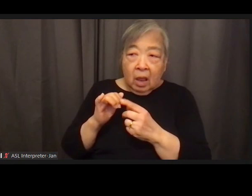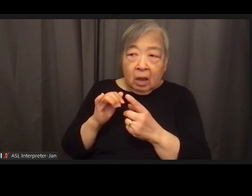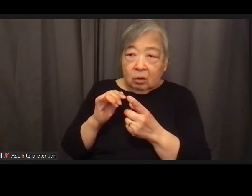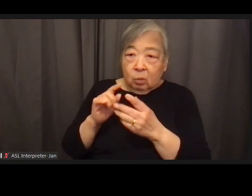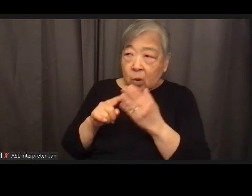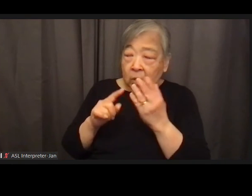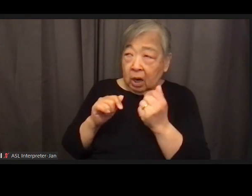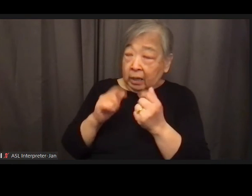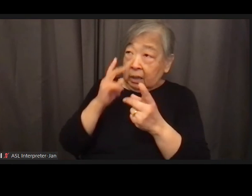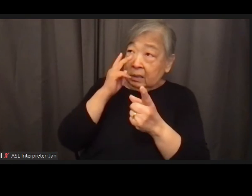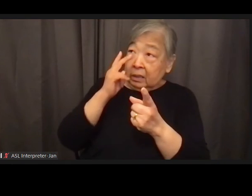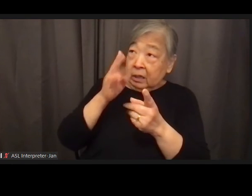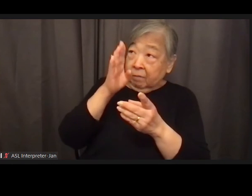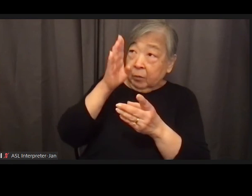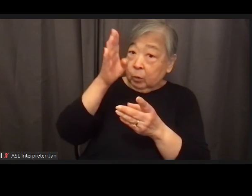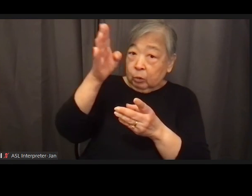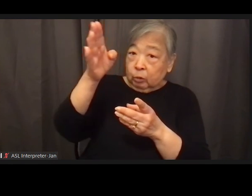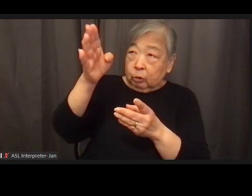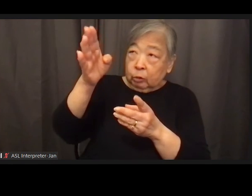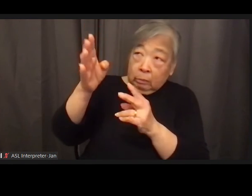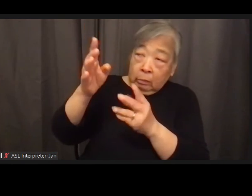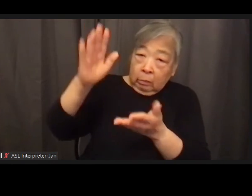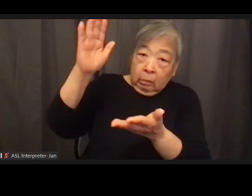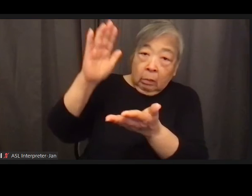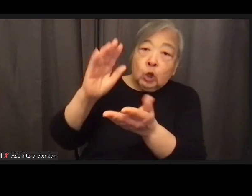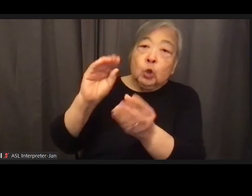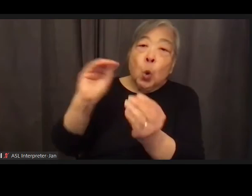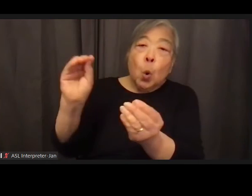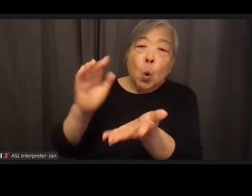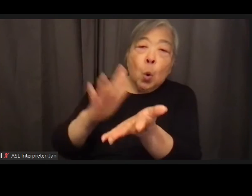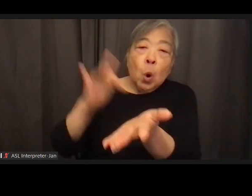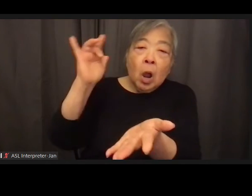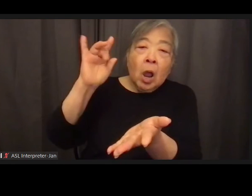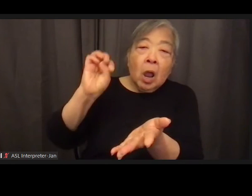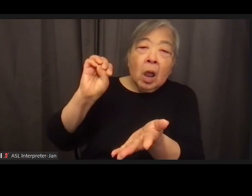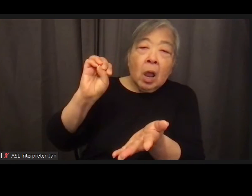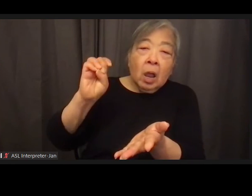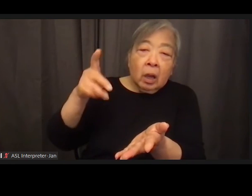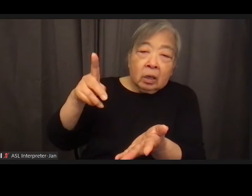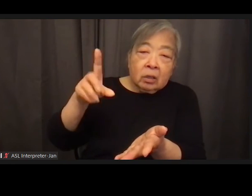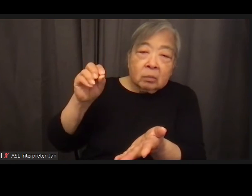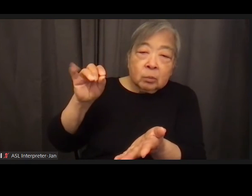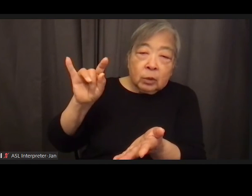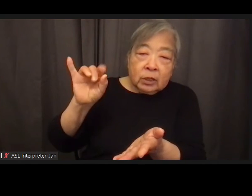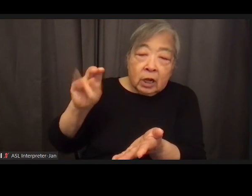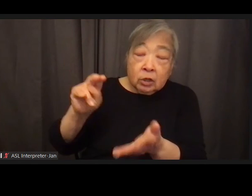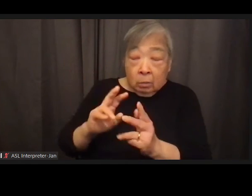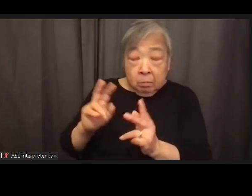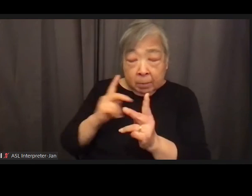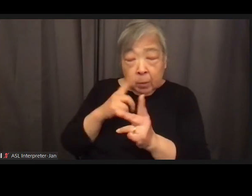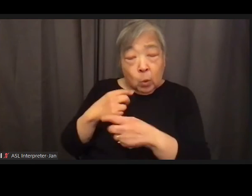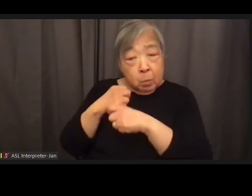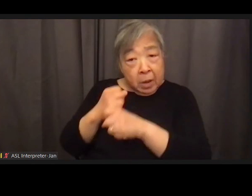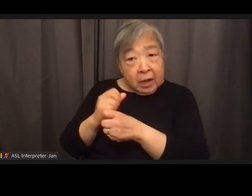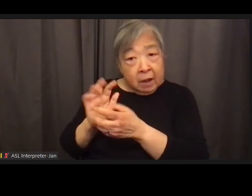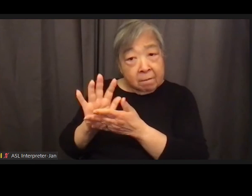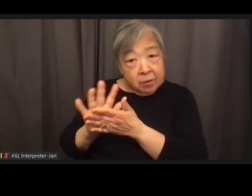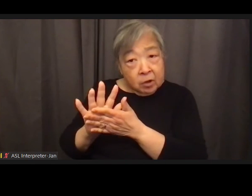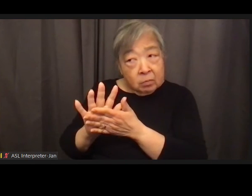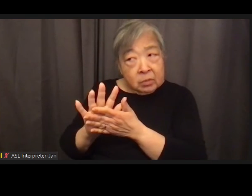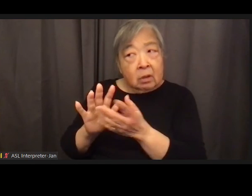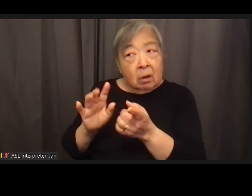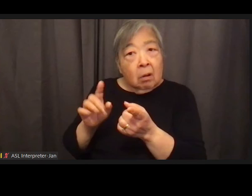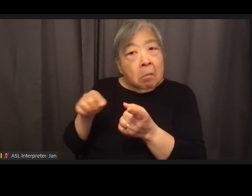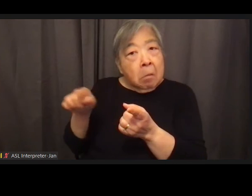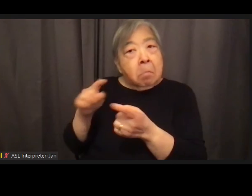the future. And the current, you know, the people who are making films are either making them or